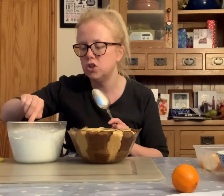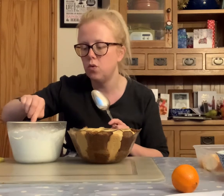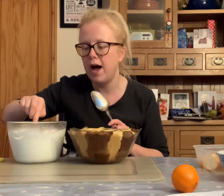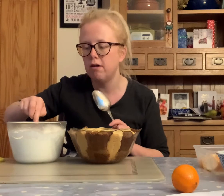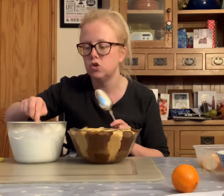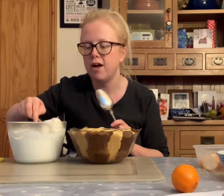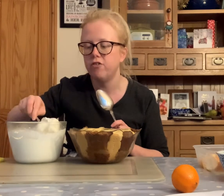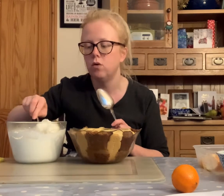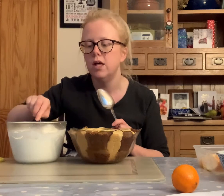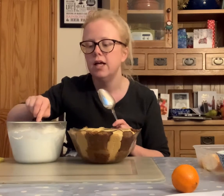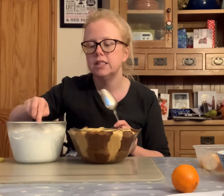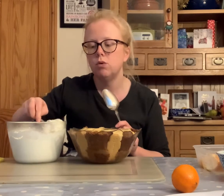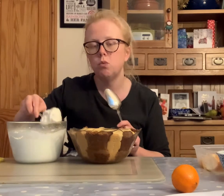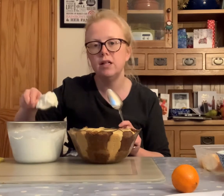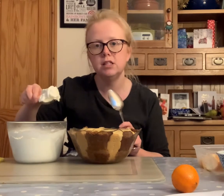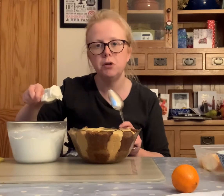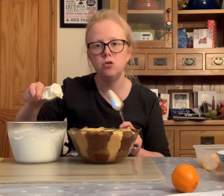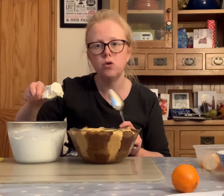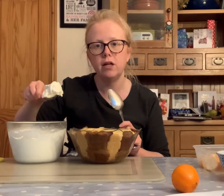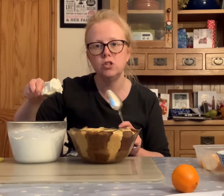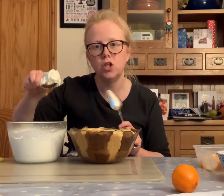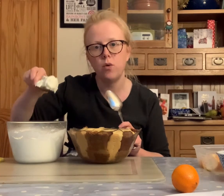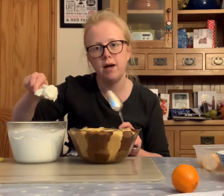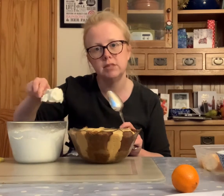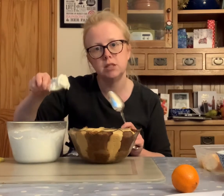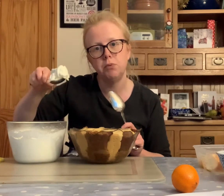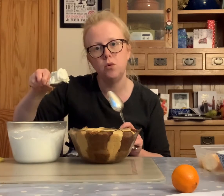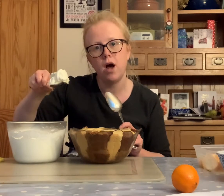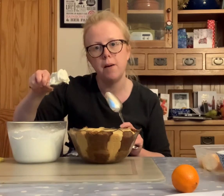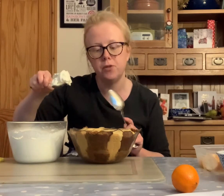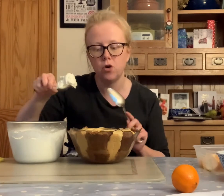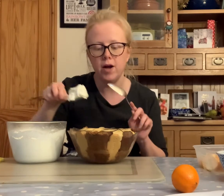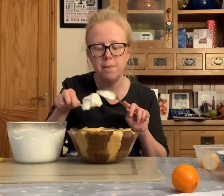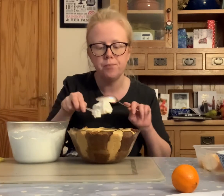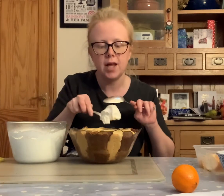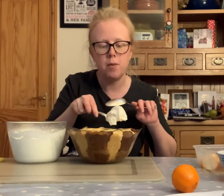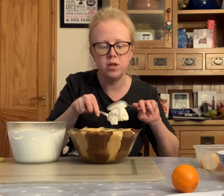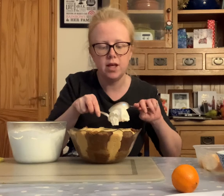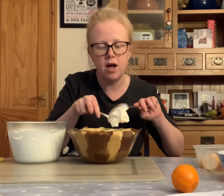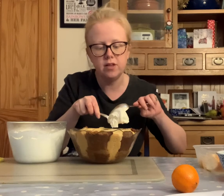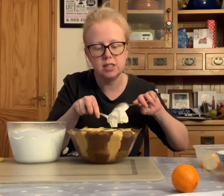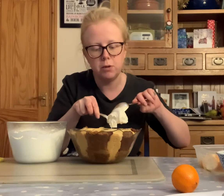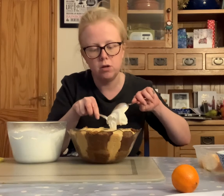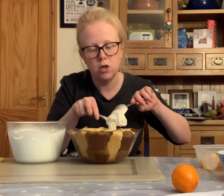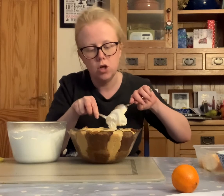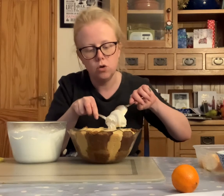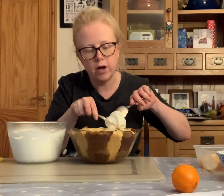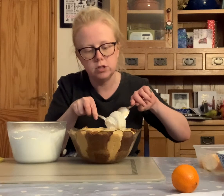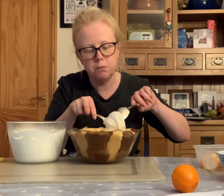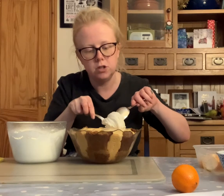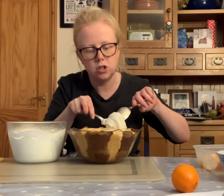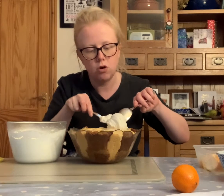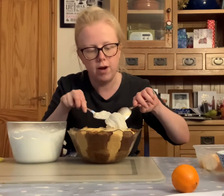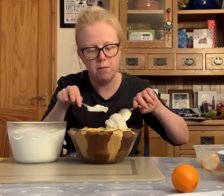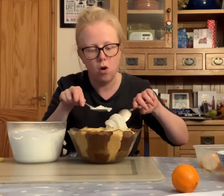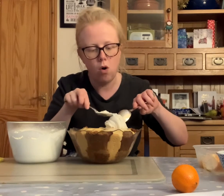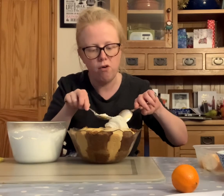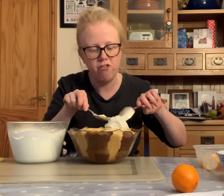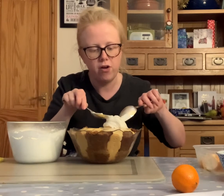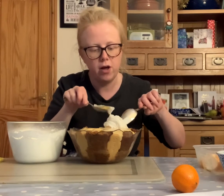our trifle. So with one spoon you're going to spoon up the cream, and with the other spoon you're going to push the cream off,